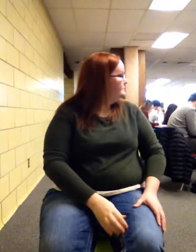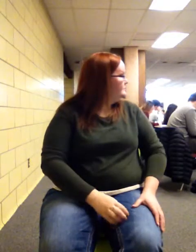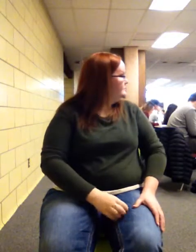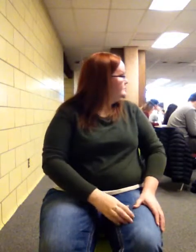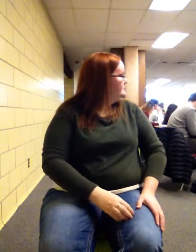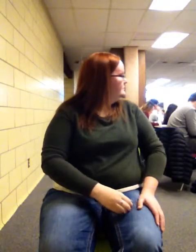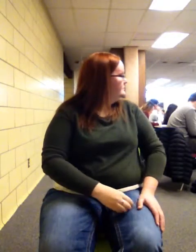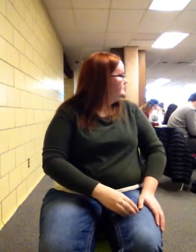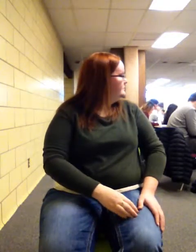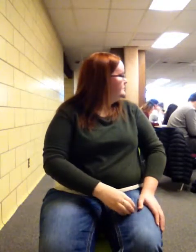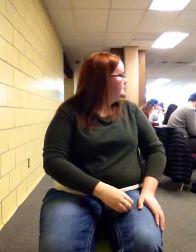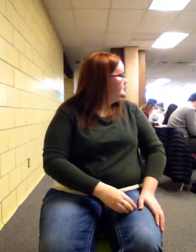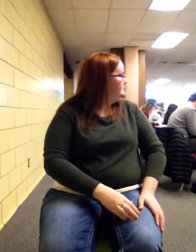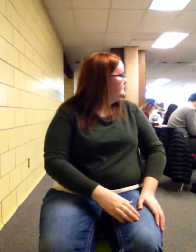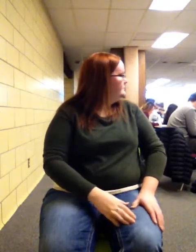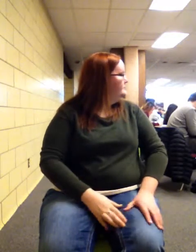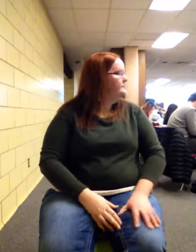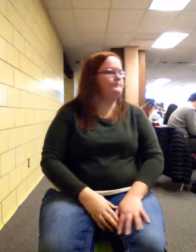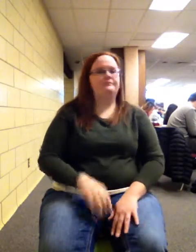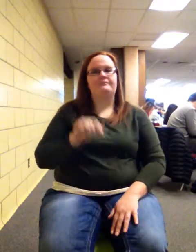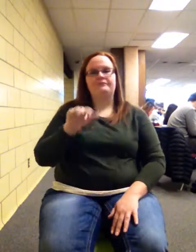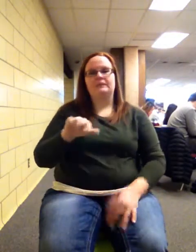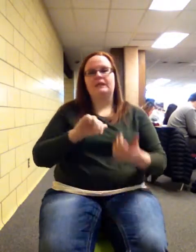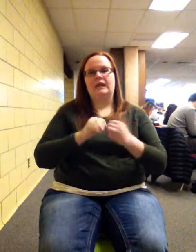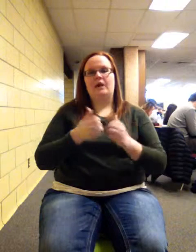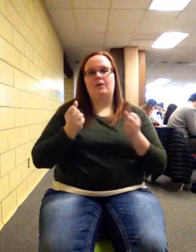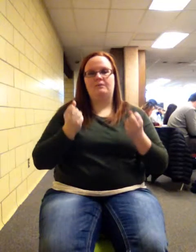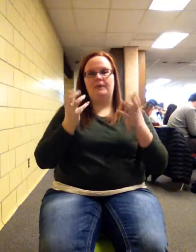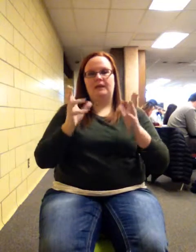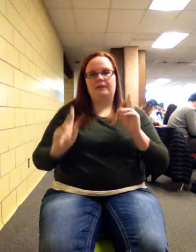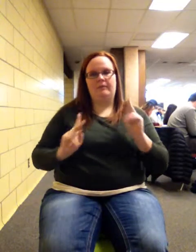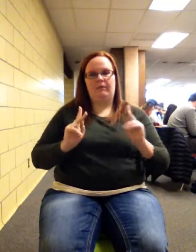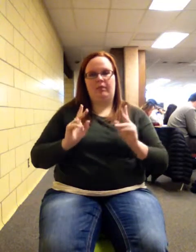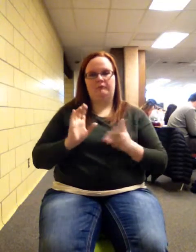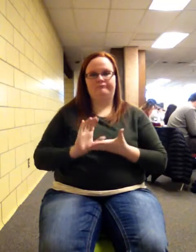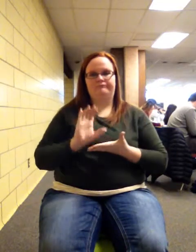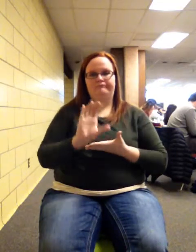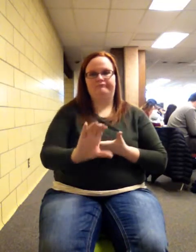This is how a lot of people invest for their retirement. They use mutual funds.